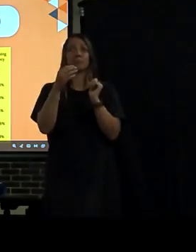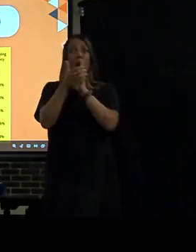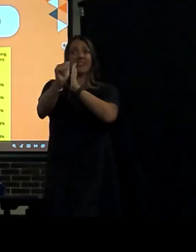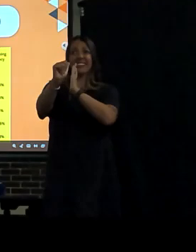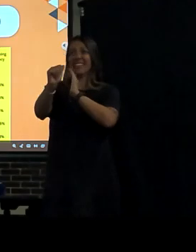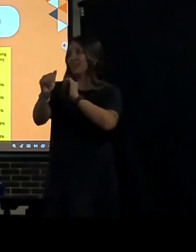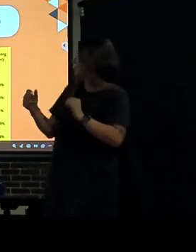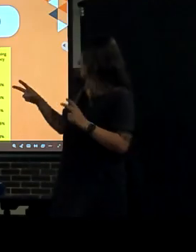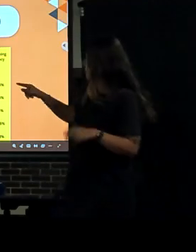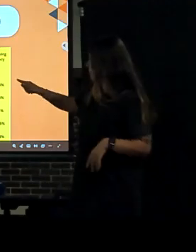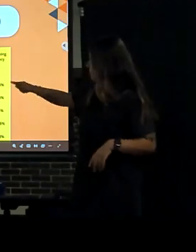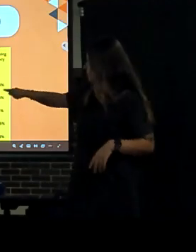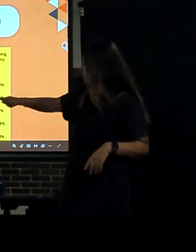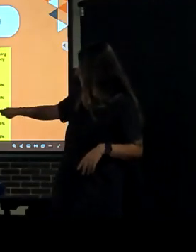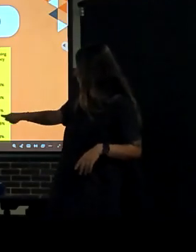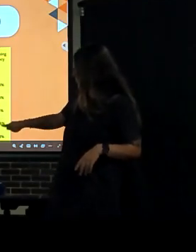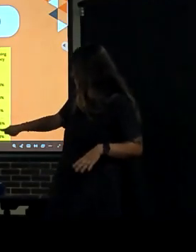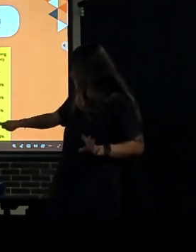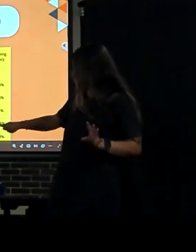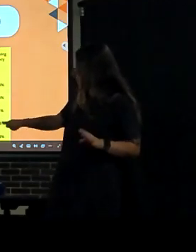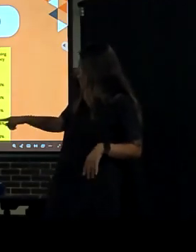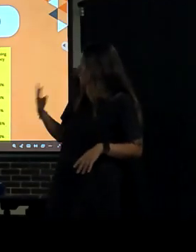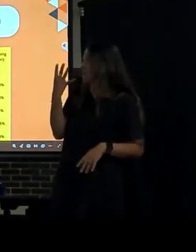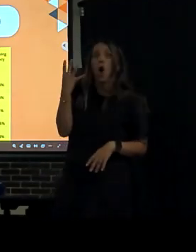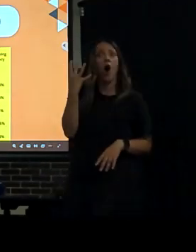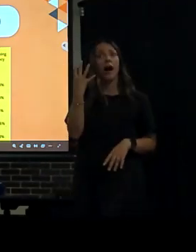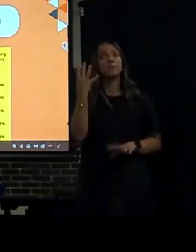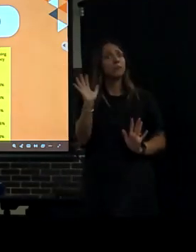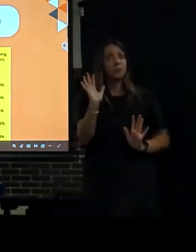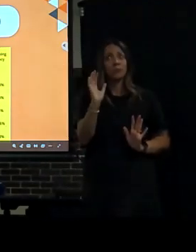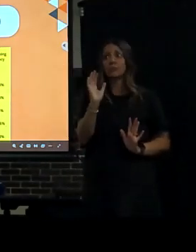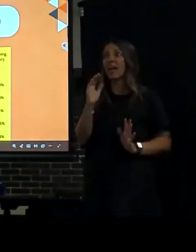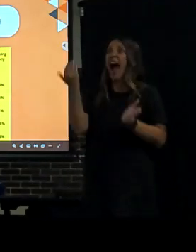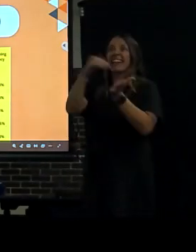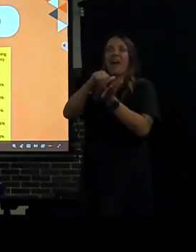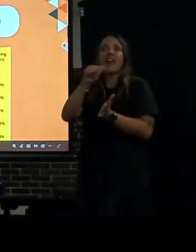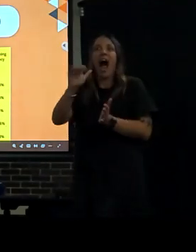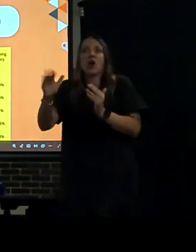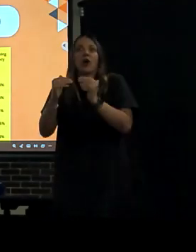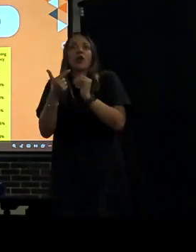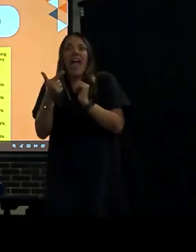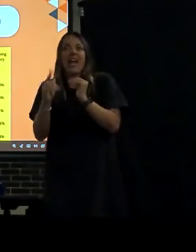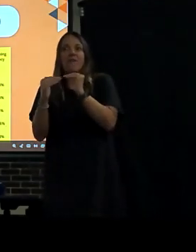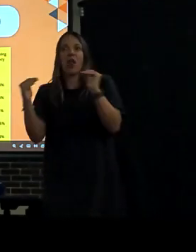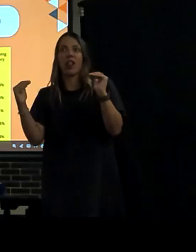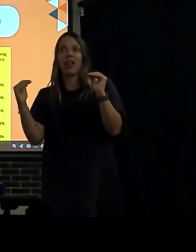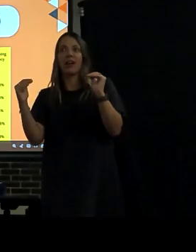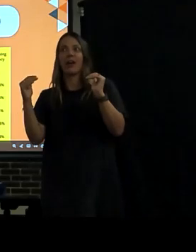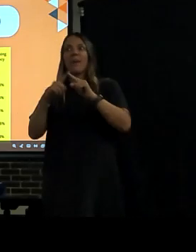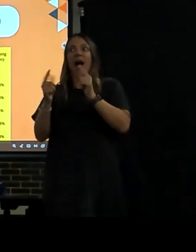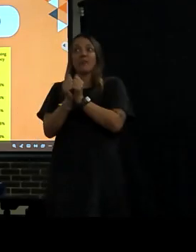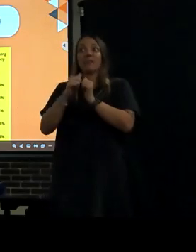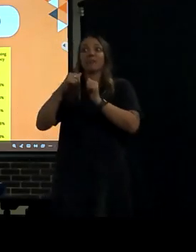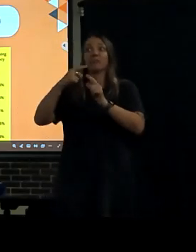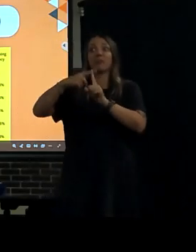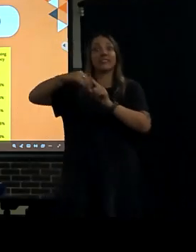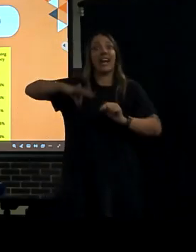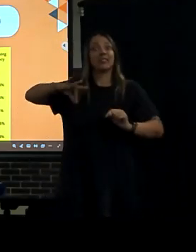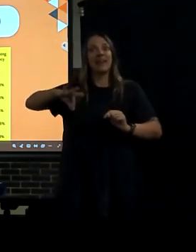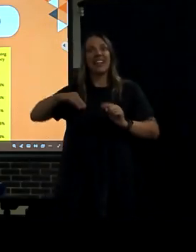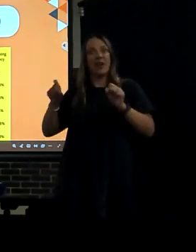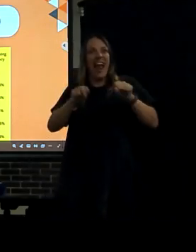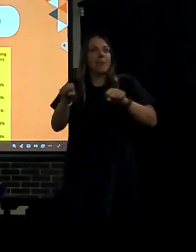They are approaching proficiency that you can see here. And again, they're not on grade